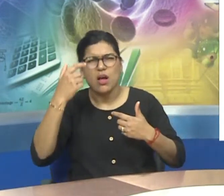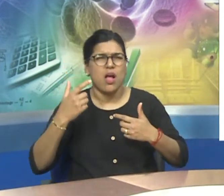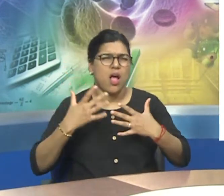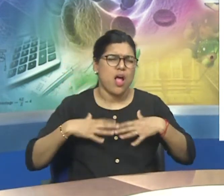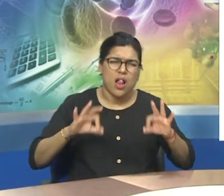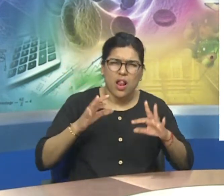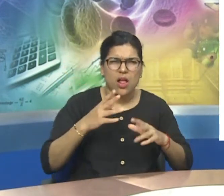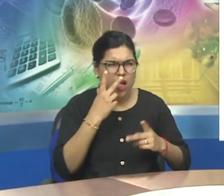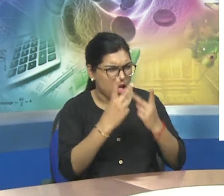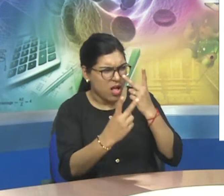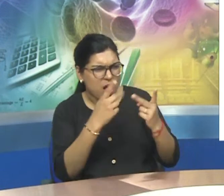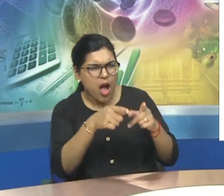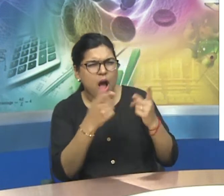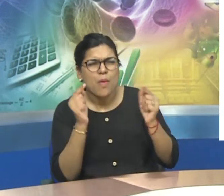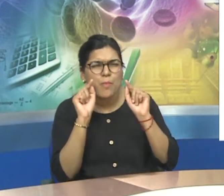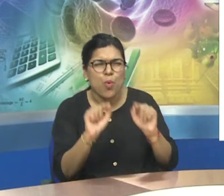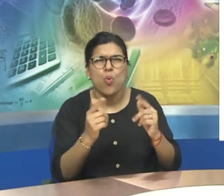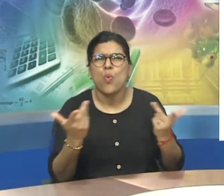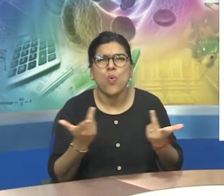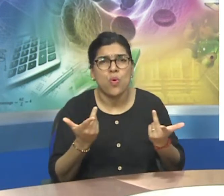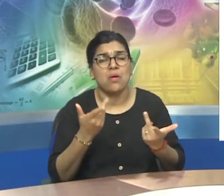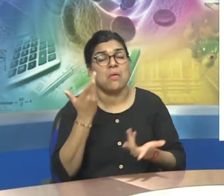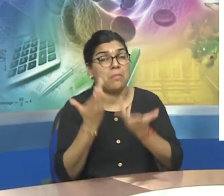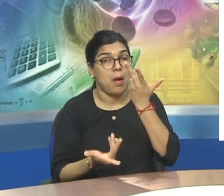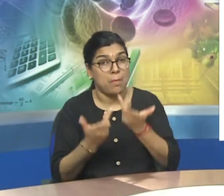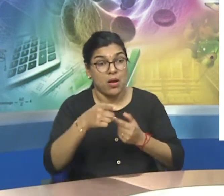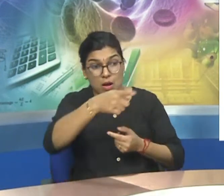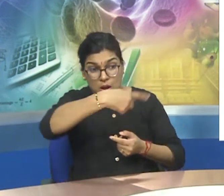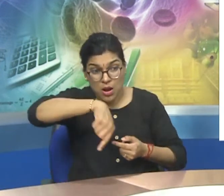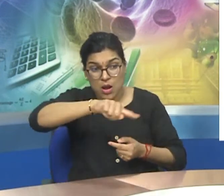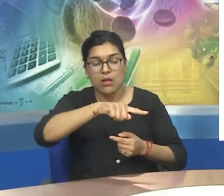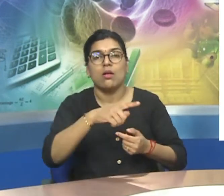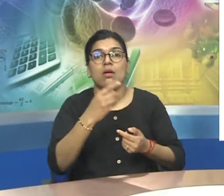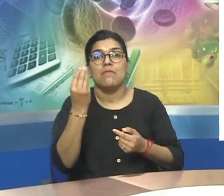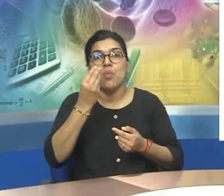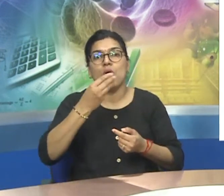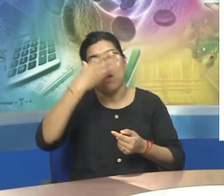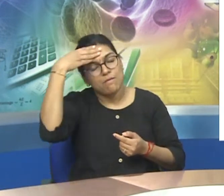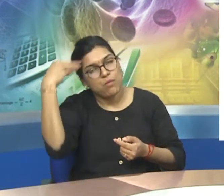And the children are the worst sufferers